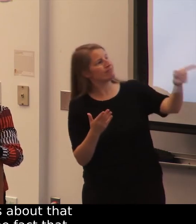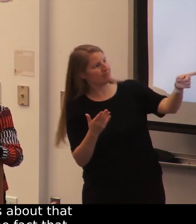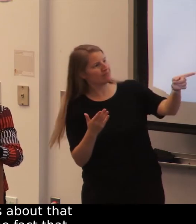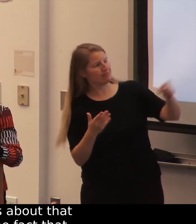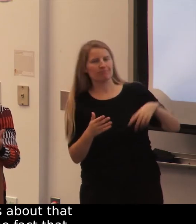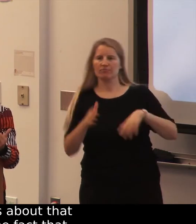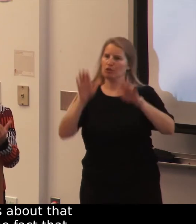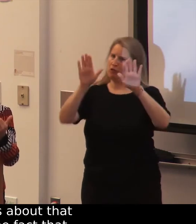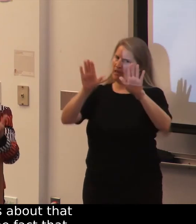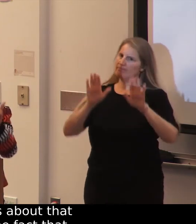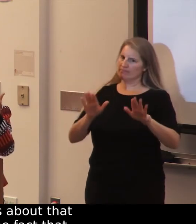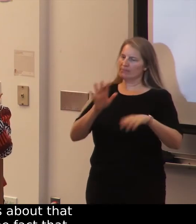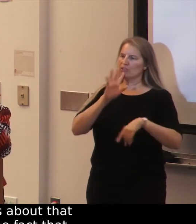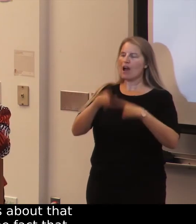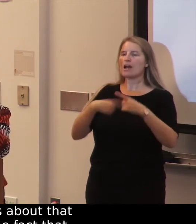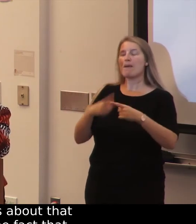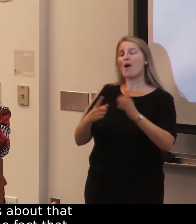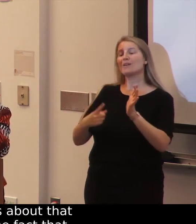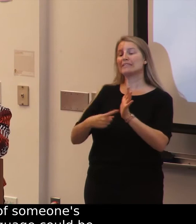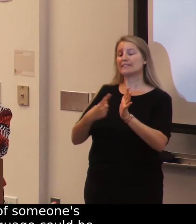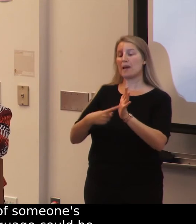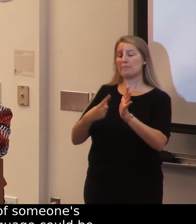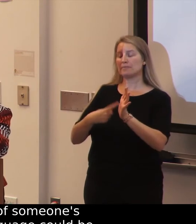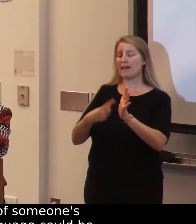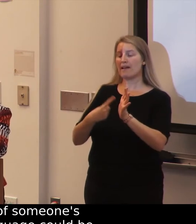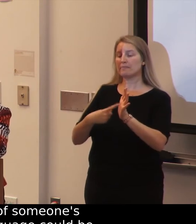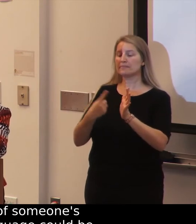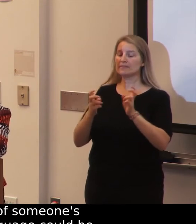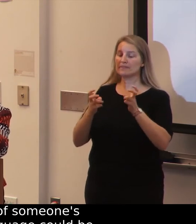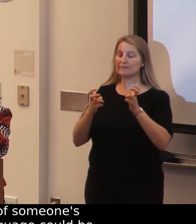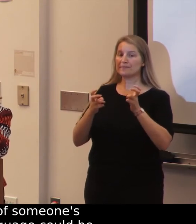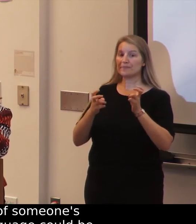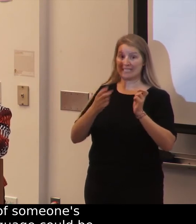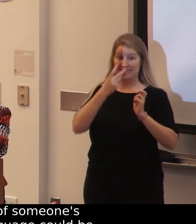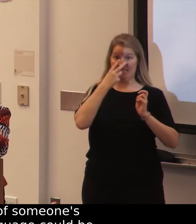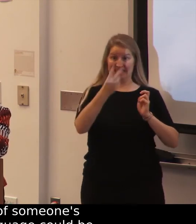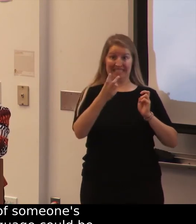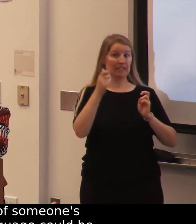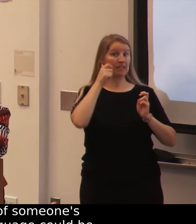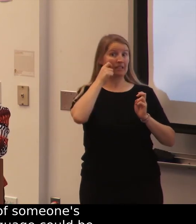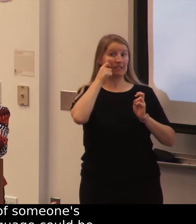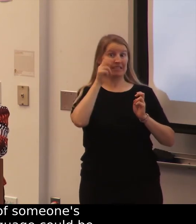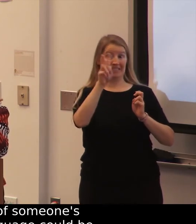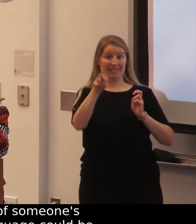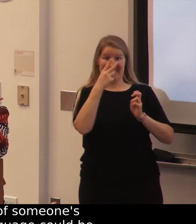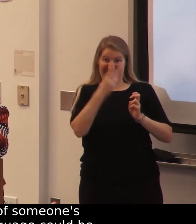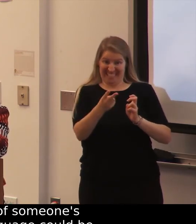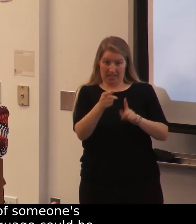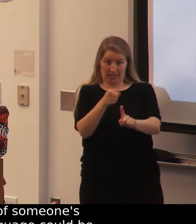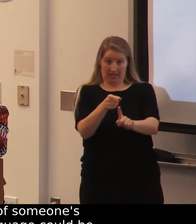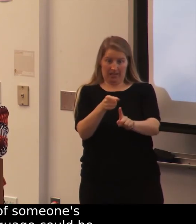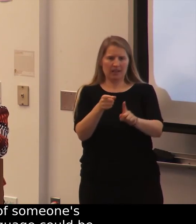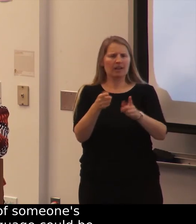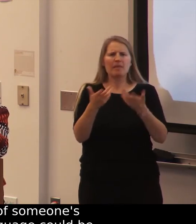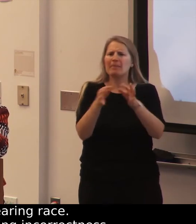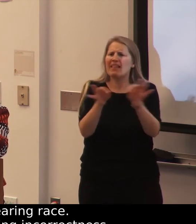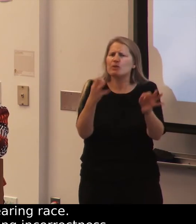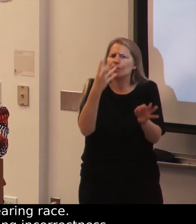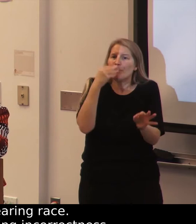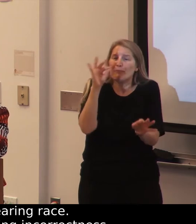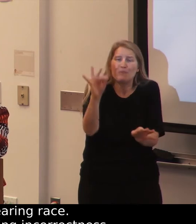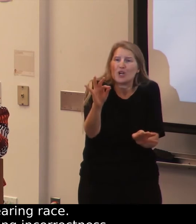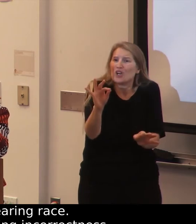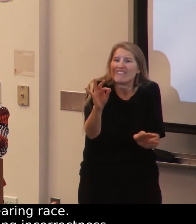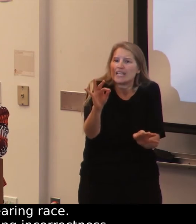essays about that, about the fact that sometimes when people see the color of someone's skin, the language could be perfect, but they're